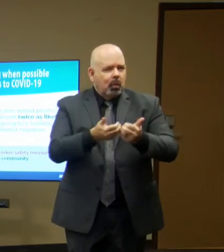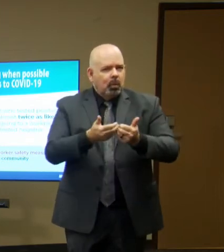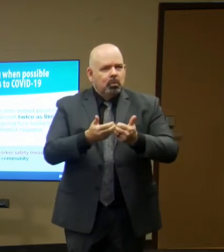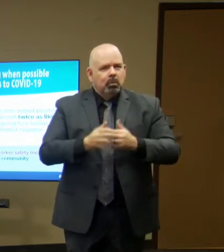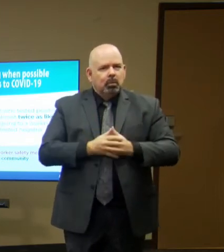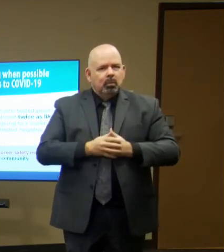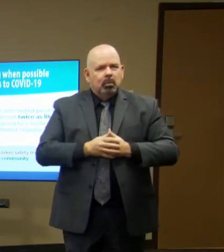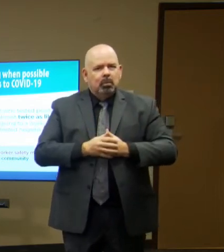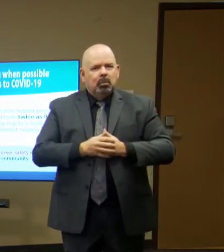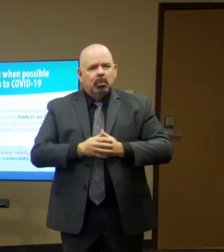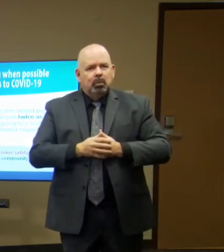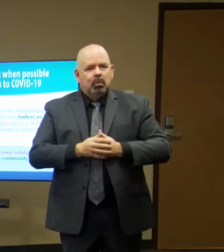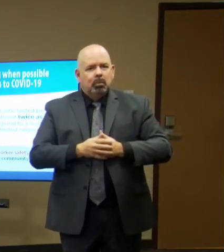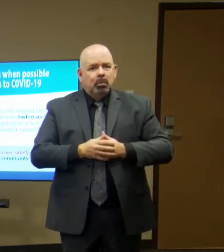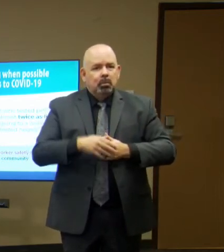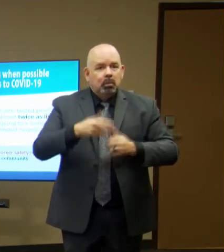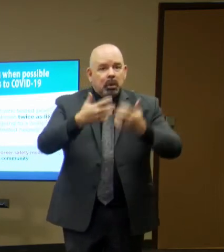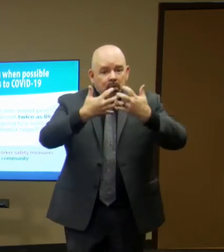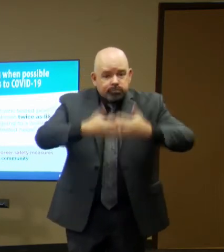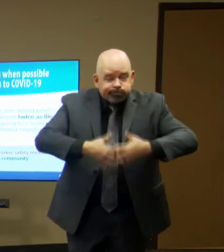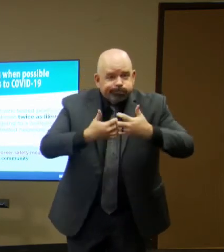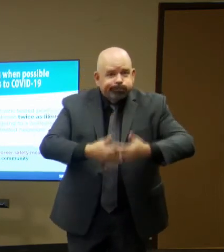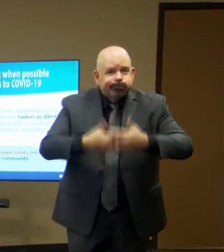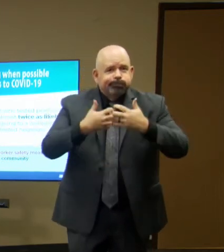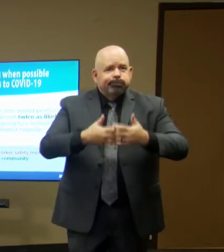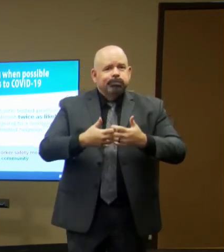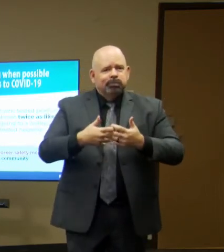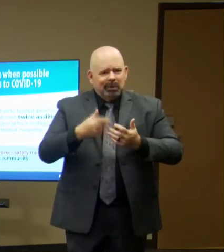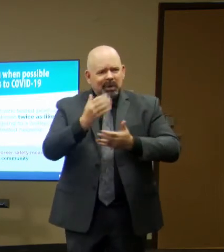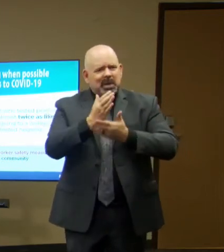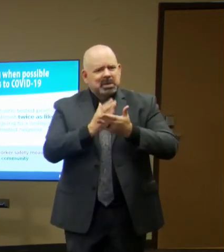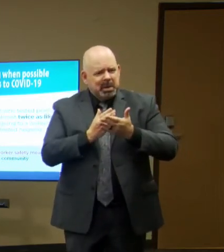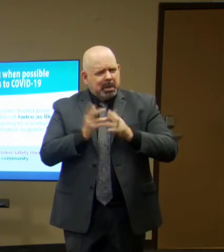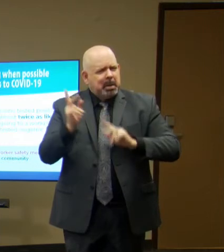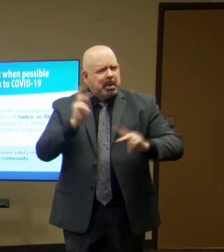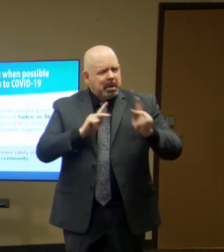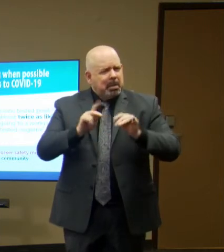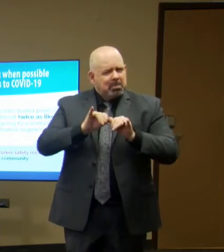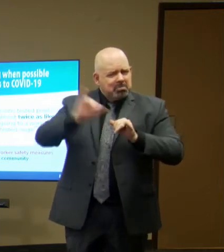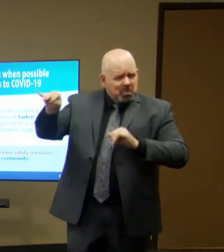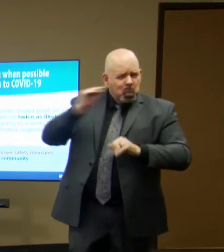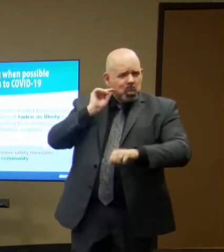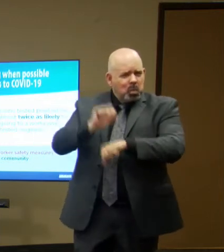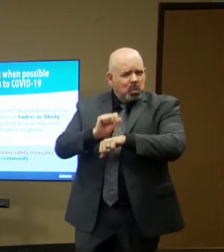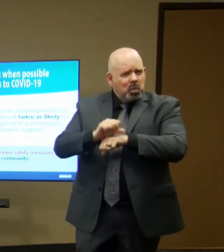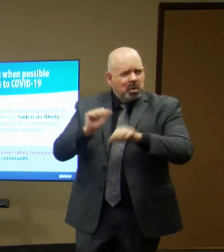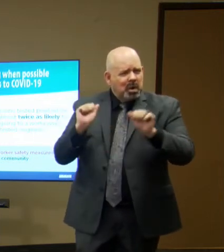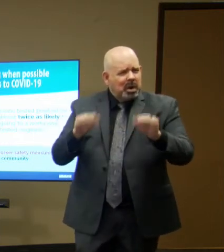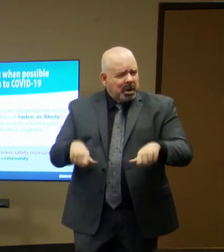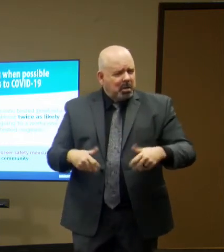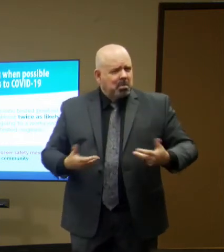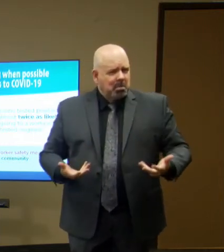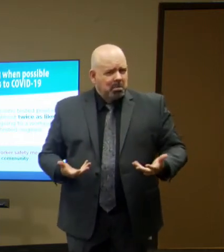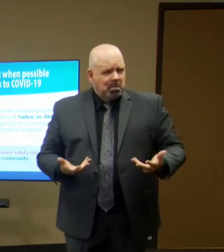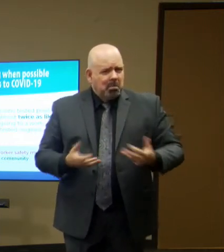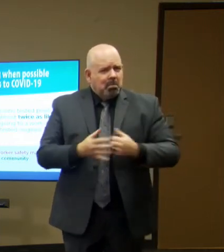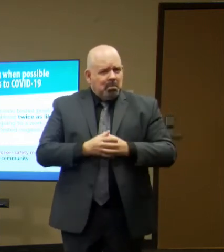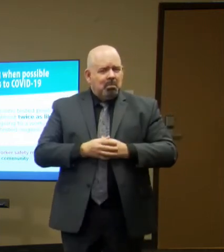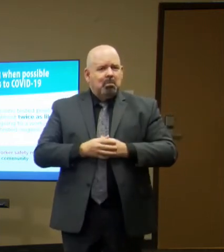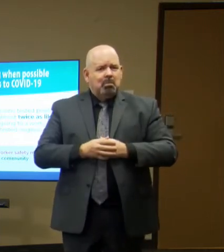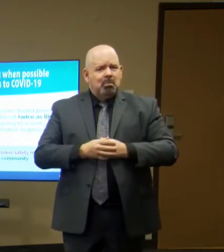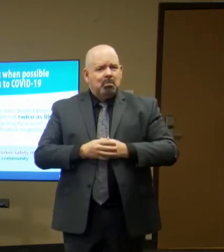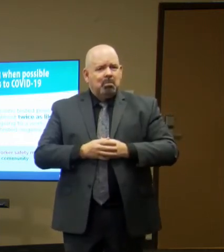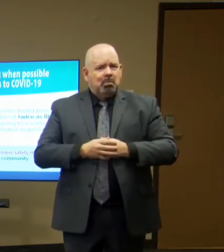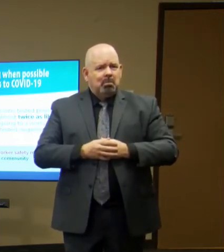manufacturing facility, there are people working for the company that could work from home. If you look